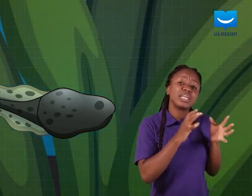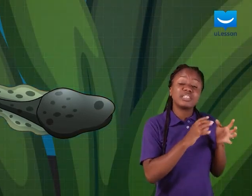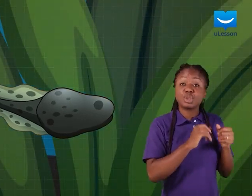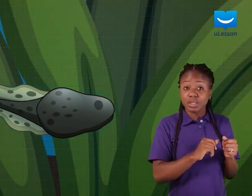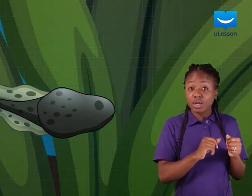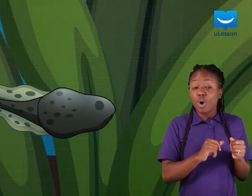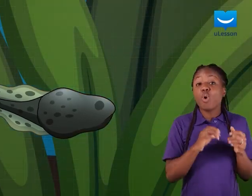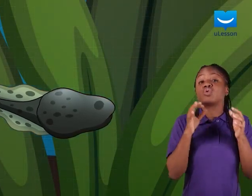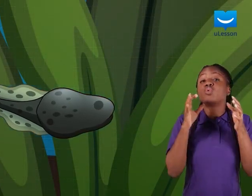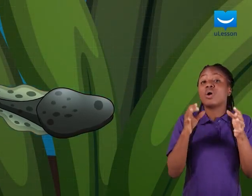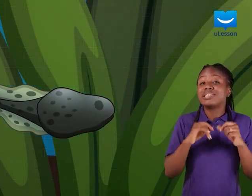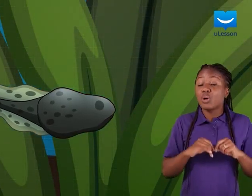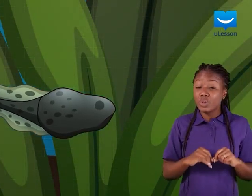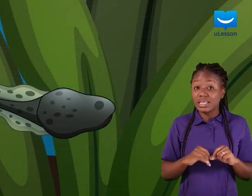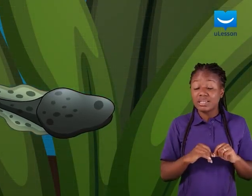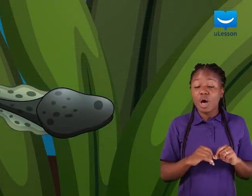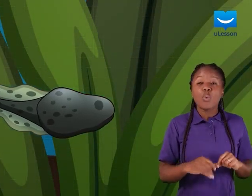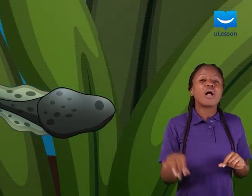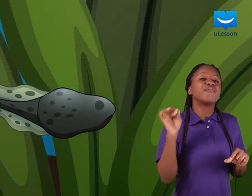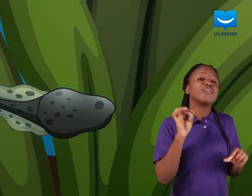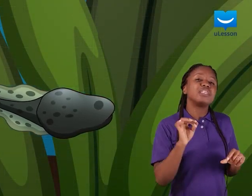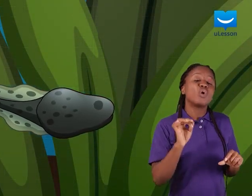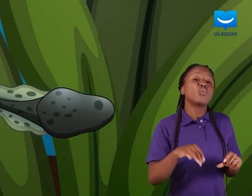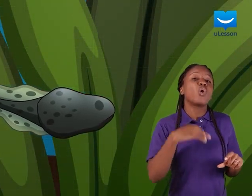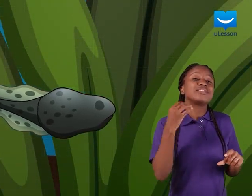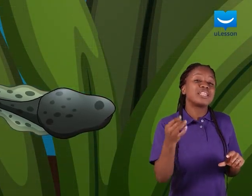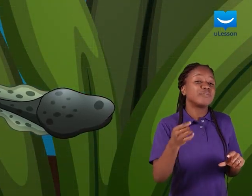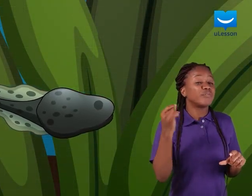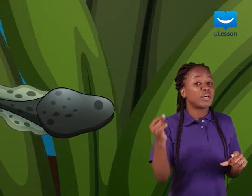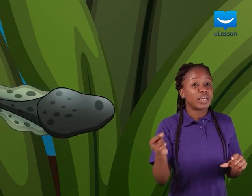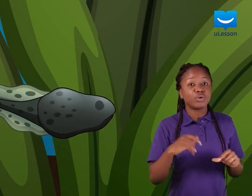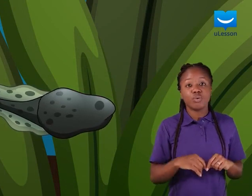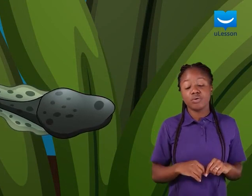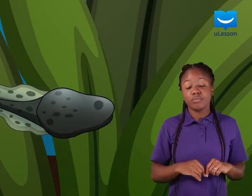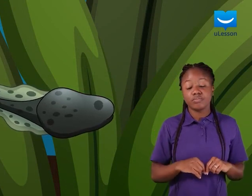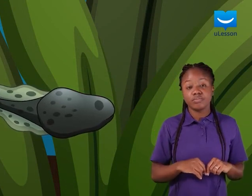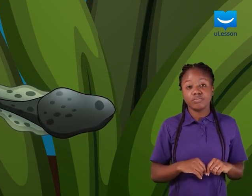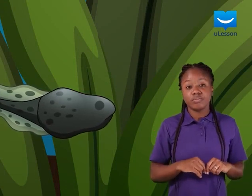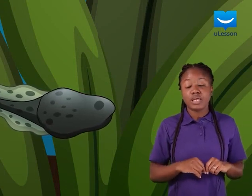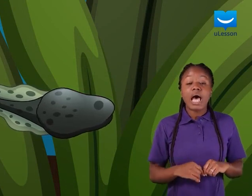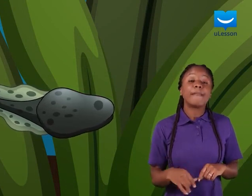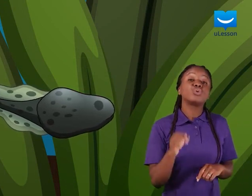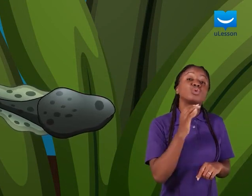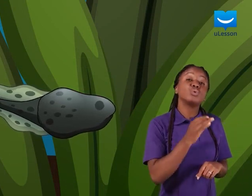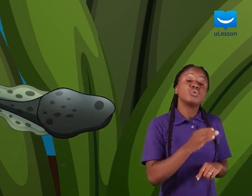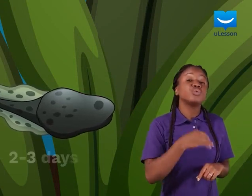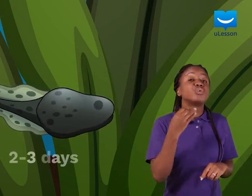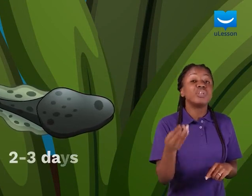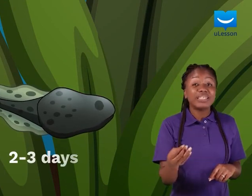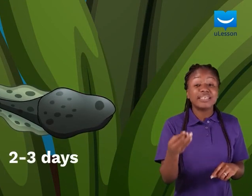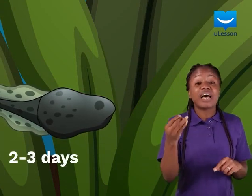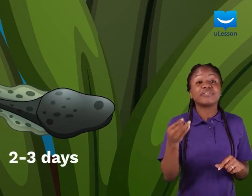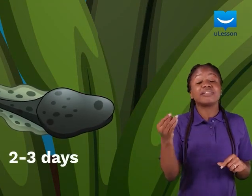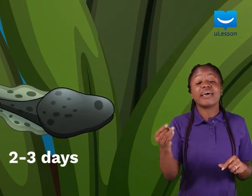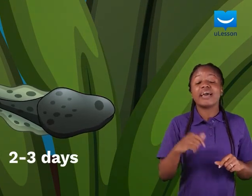to the jelly string or to water weed while feeding on what's left of the egg yolk. About 2 to